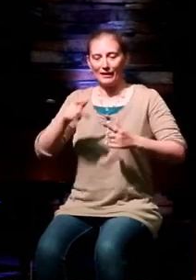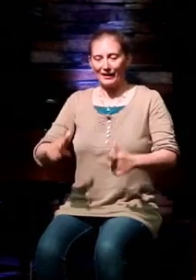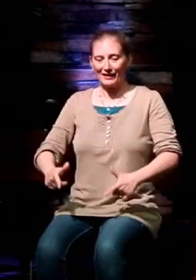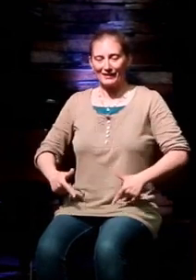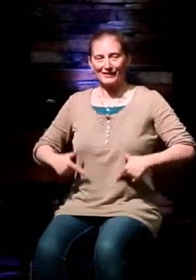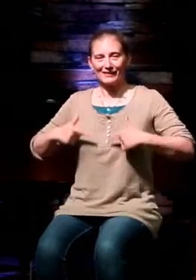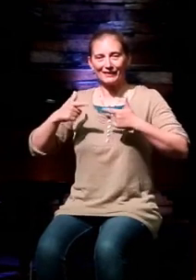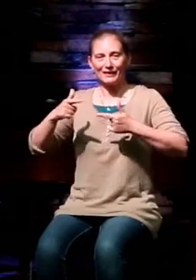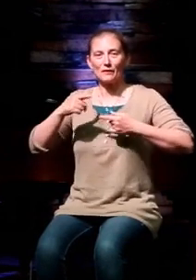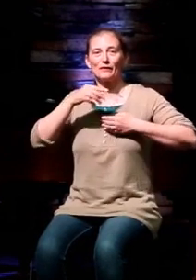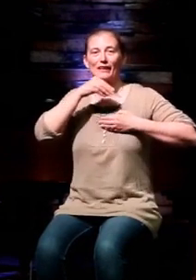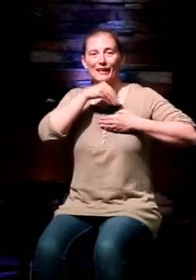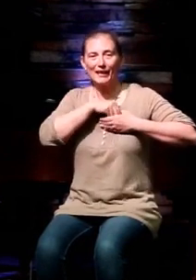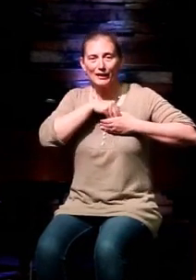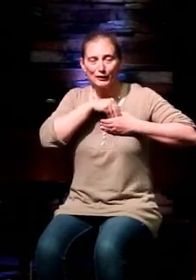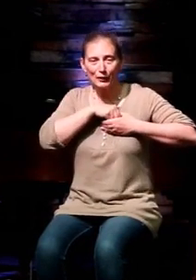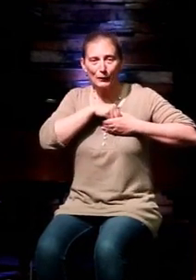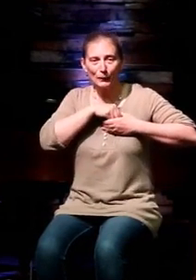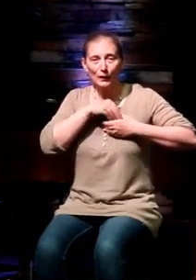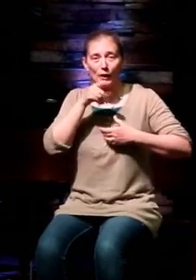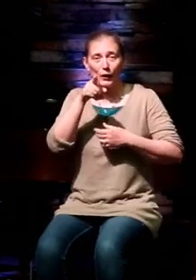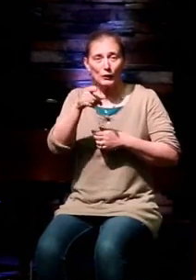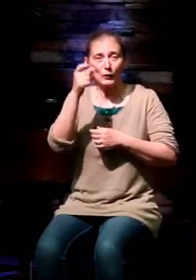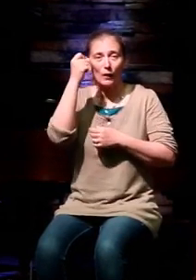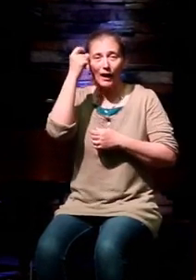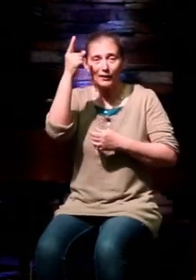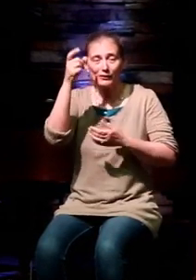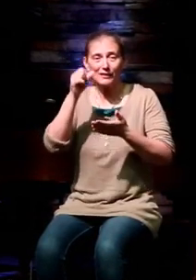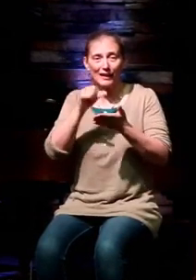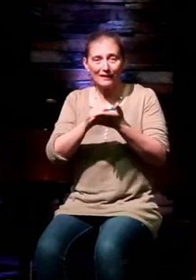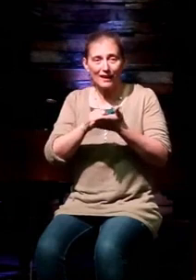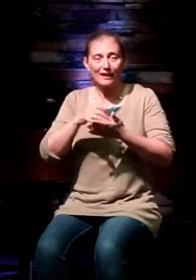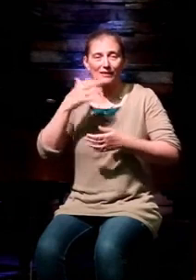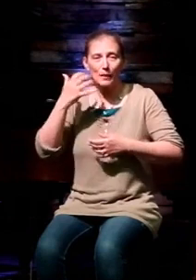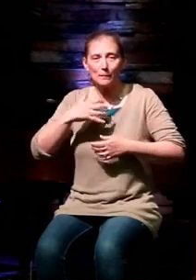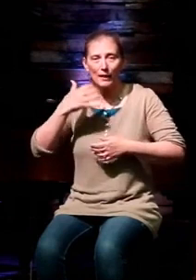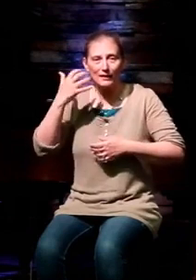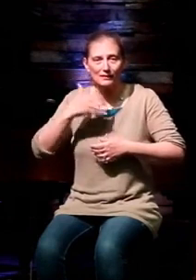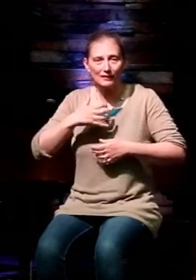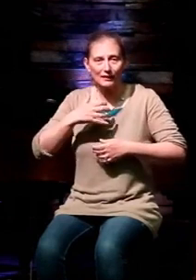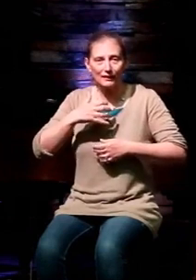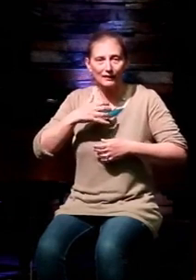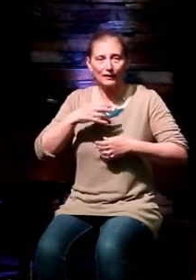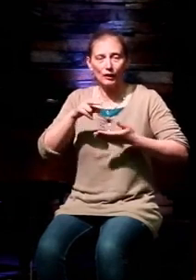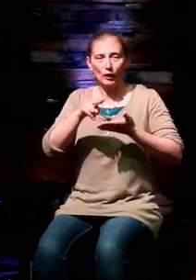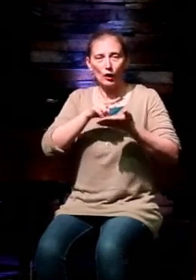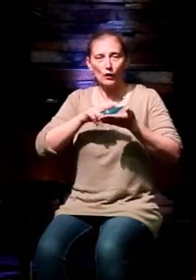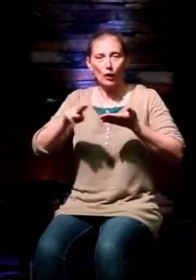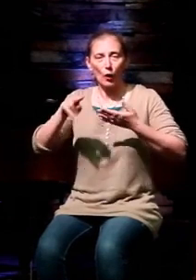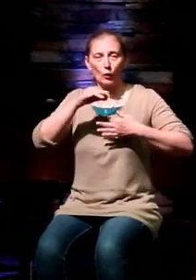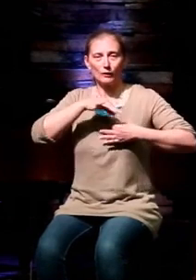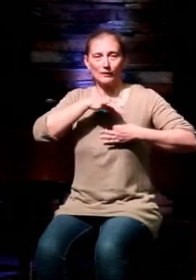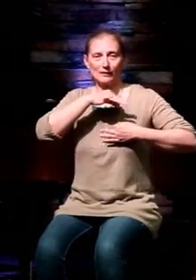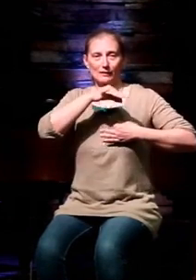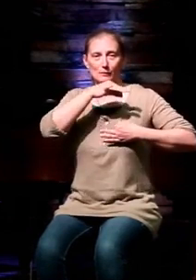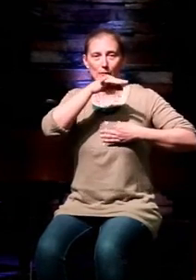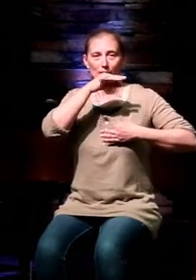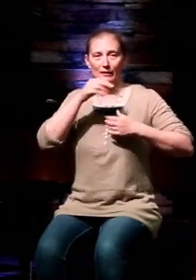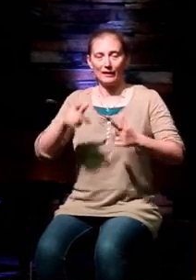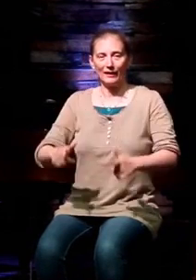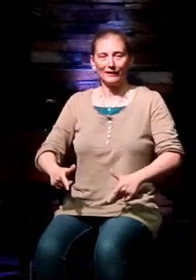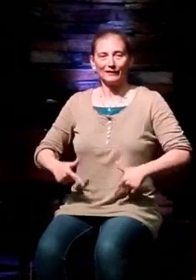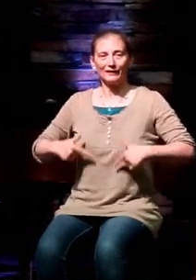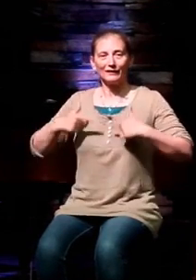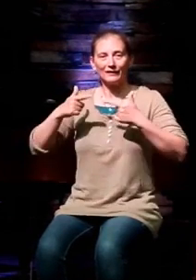inside of every believer. Did you catch that? That's amazing. The Holy Spirit lives within you